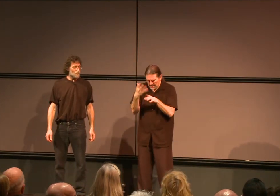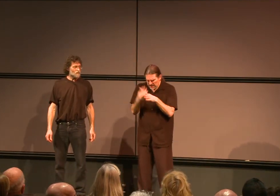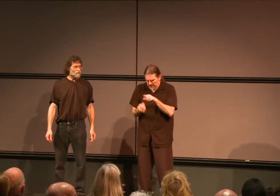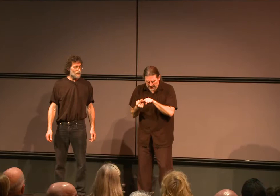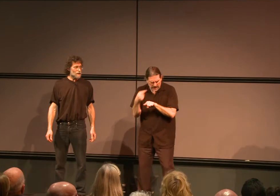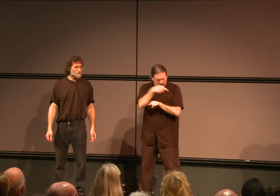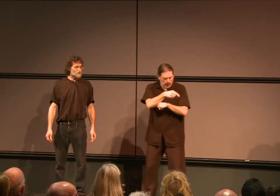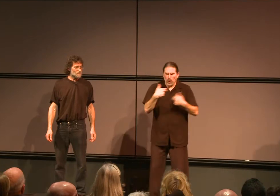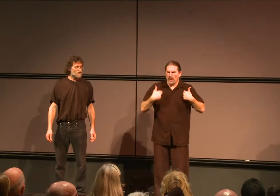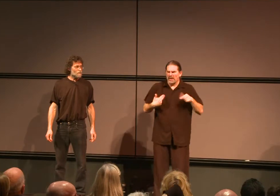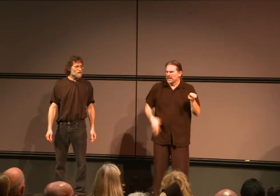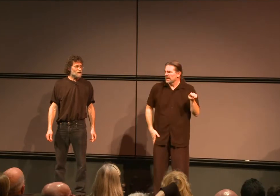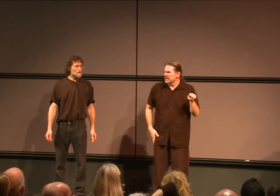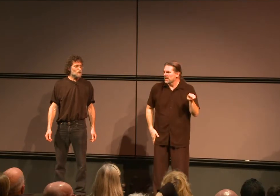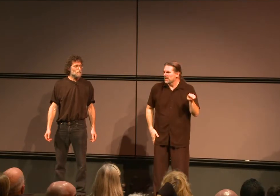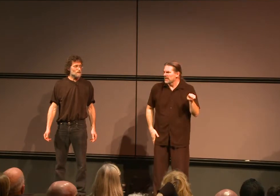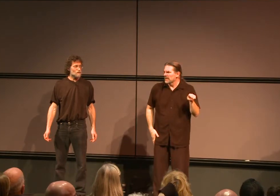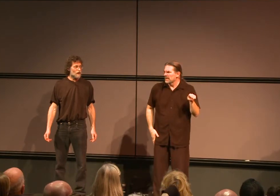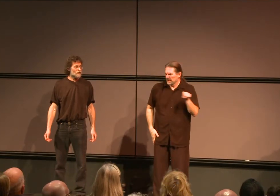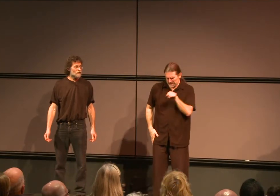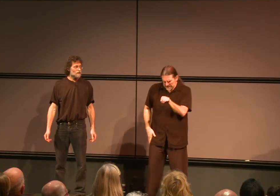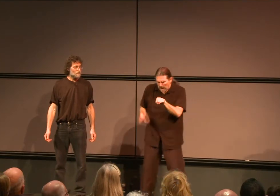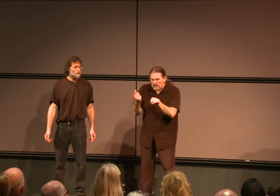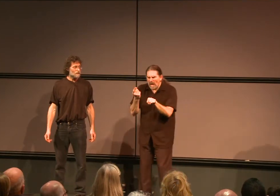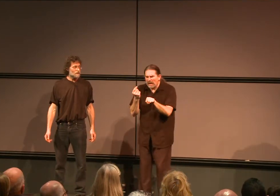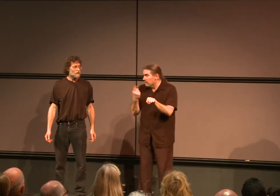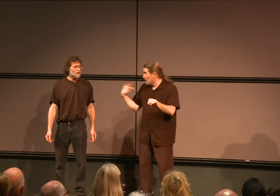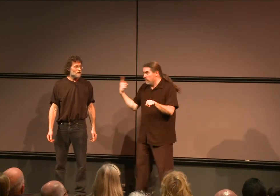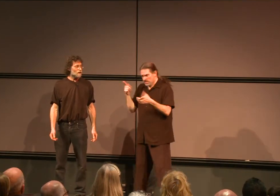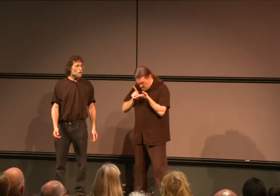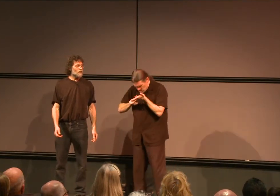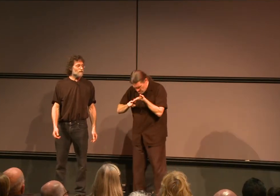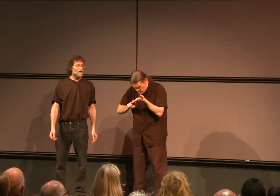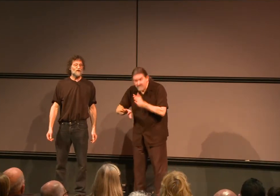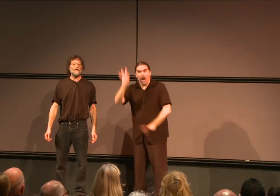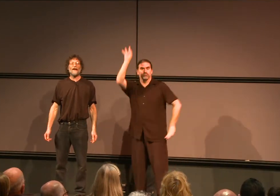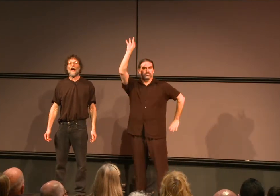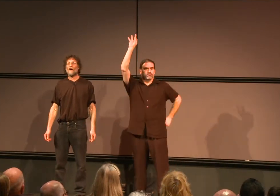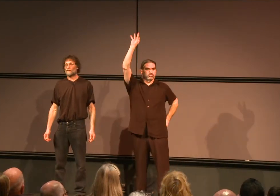from apes to something to humans, right? We figured it out.